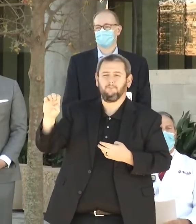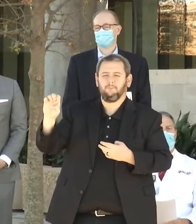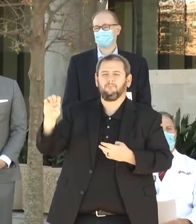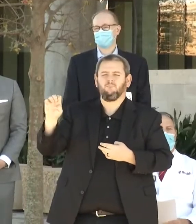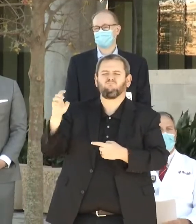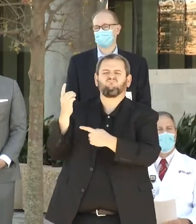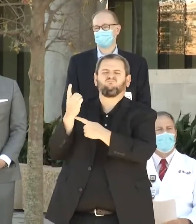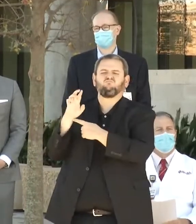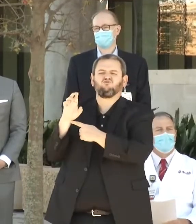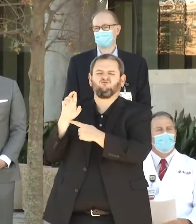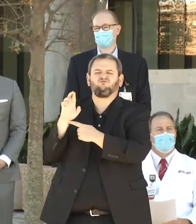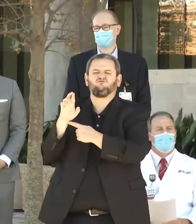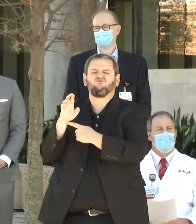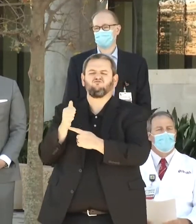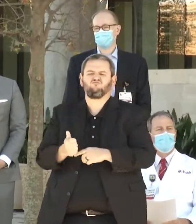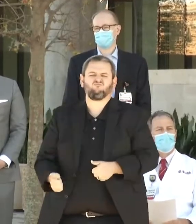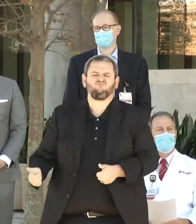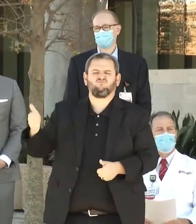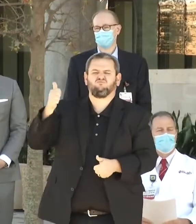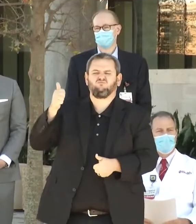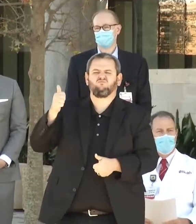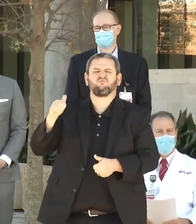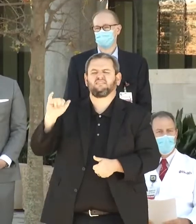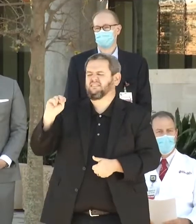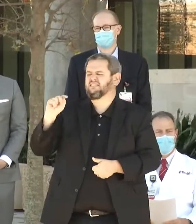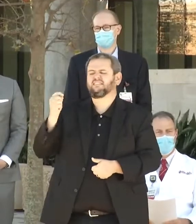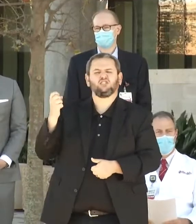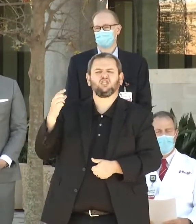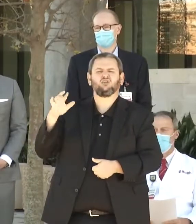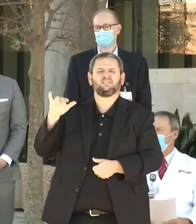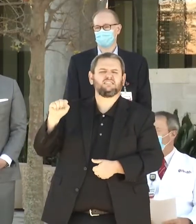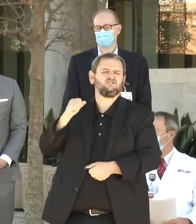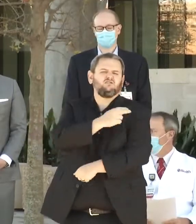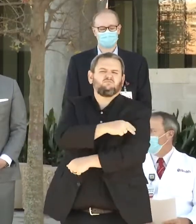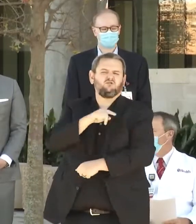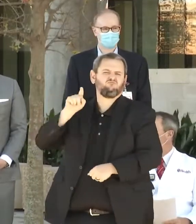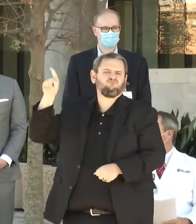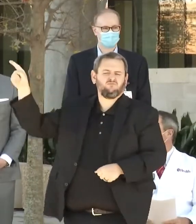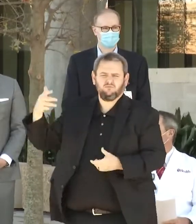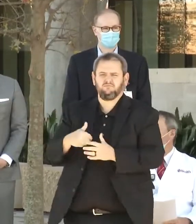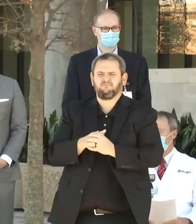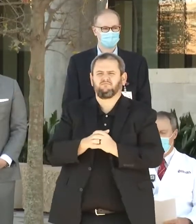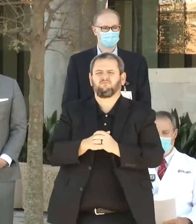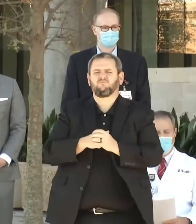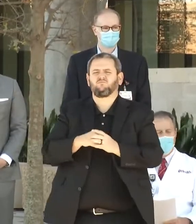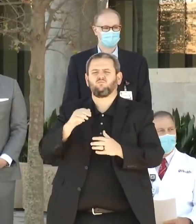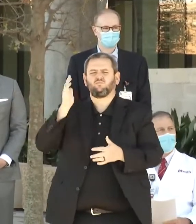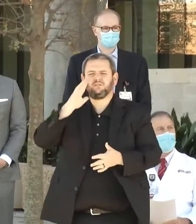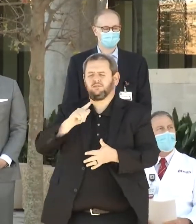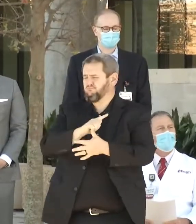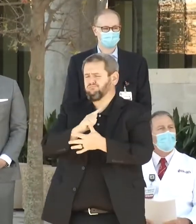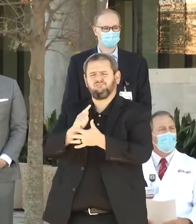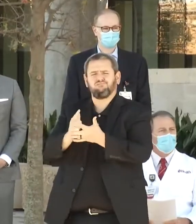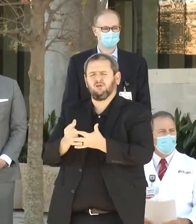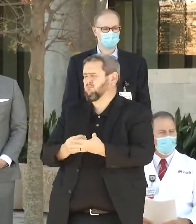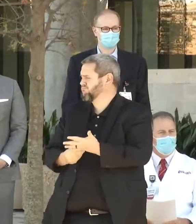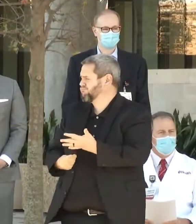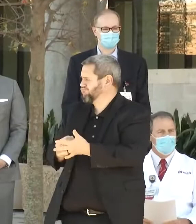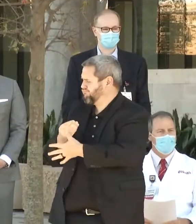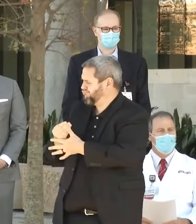Prevention. You'll hear from all of them in just a minute. We're also joined by Dr. Noel